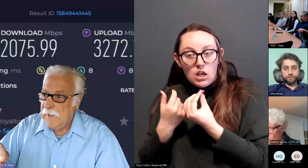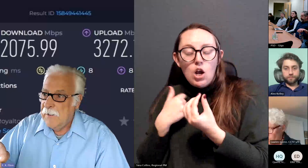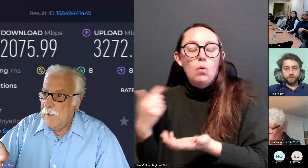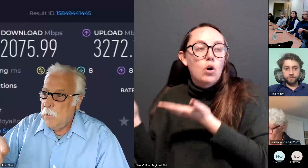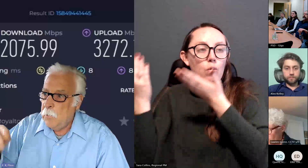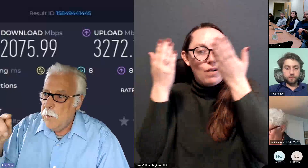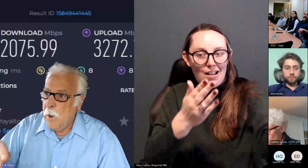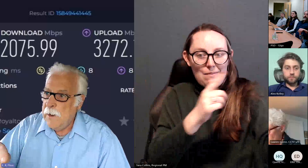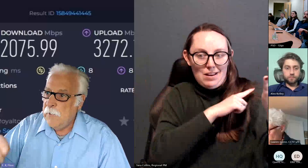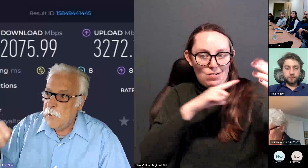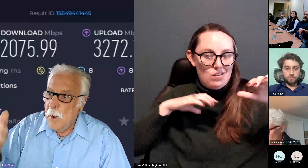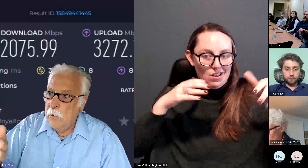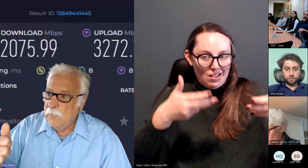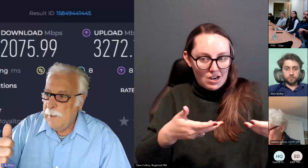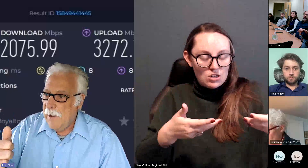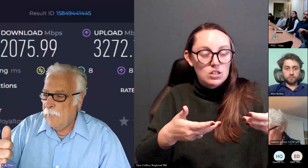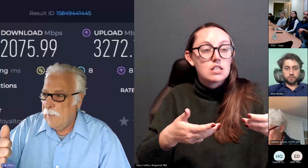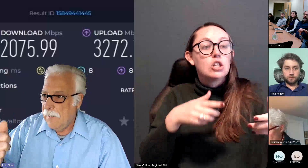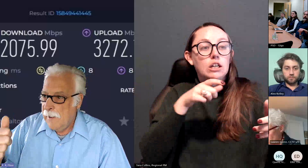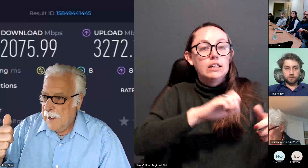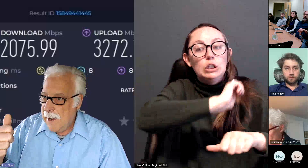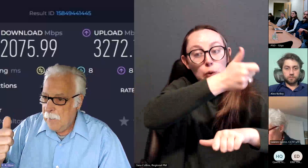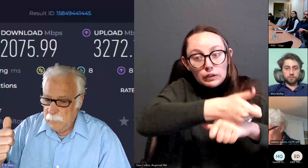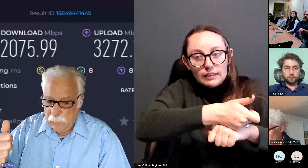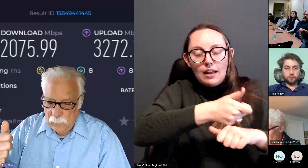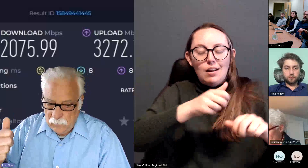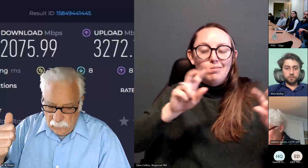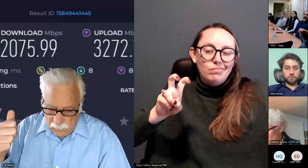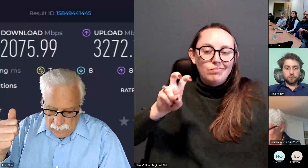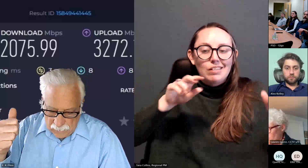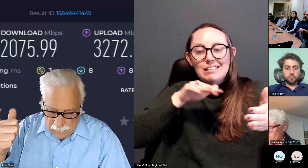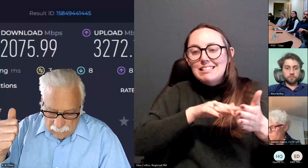state who either knows about how